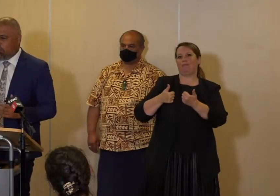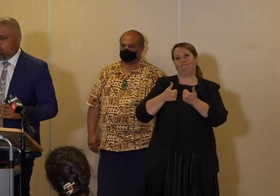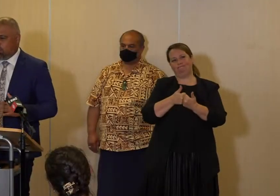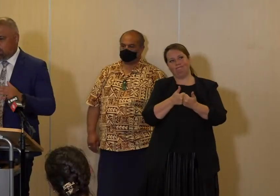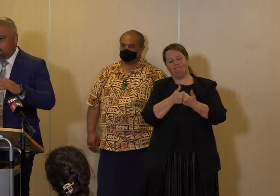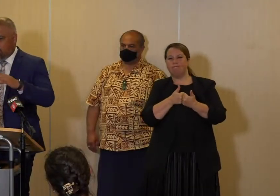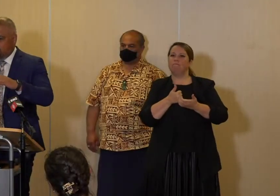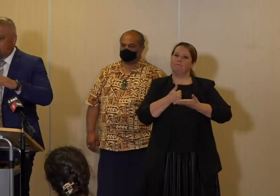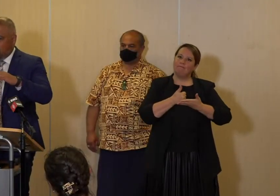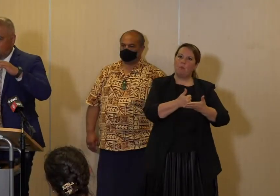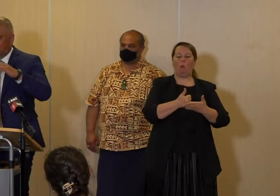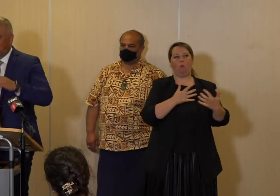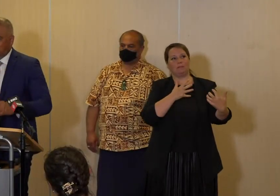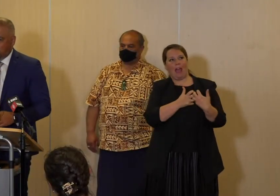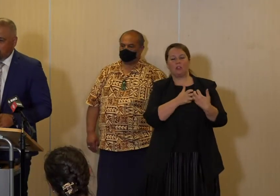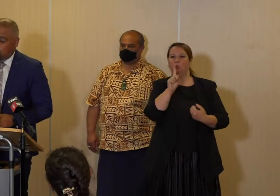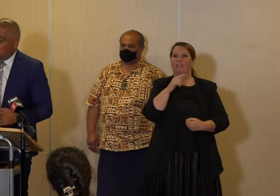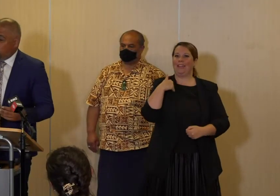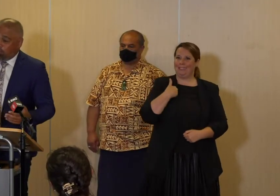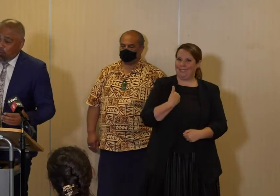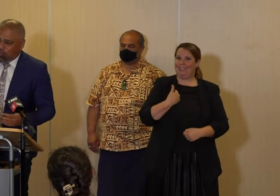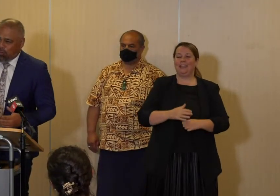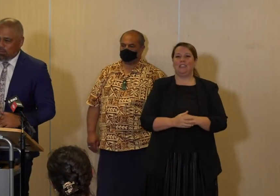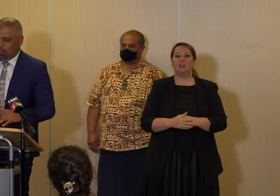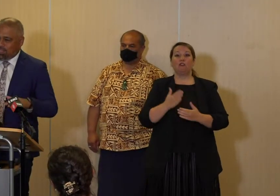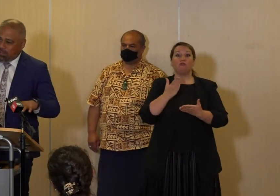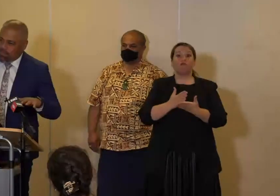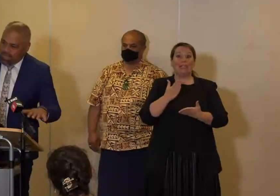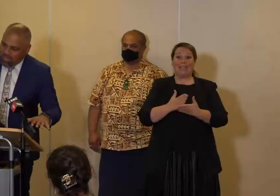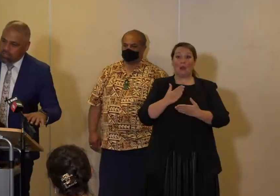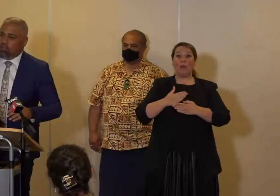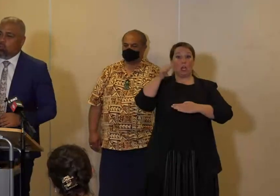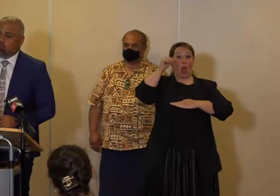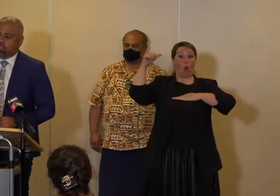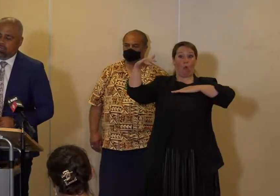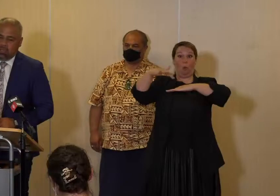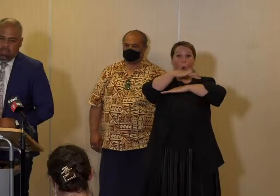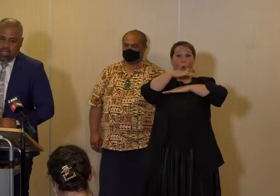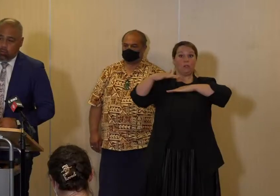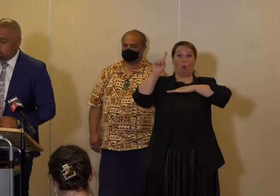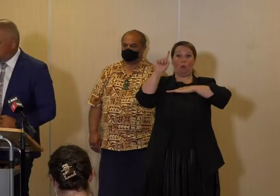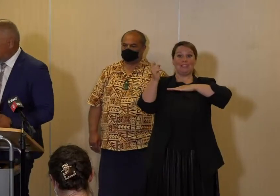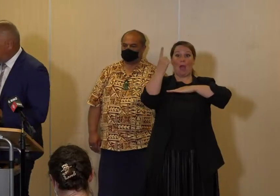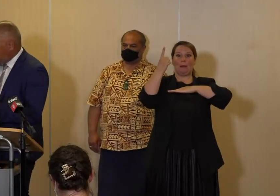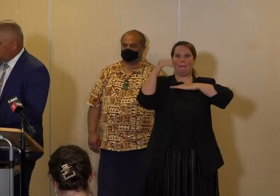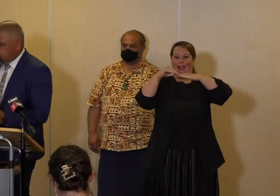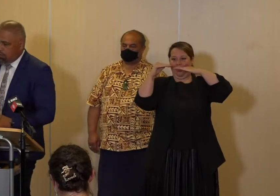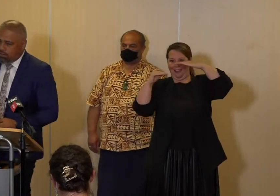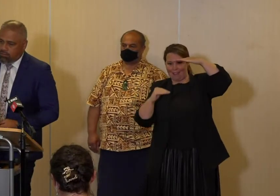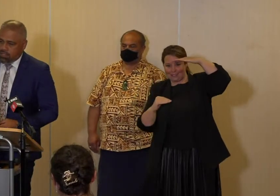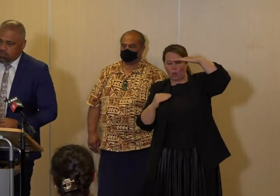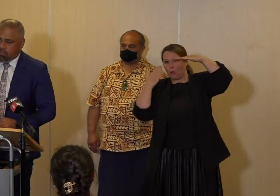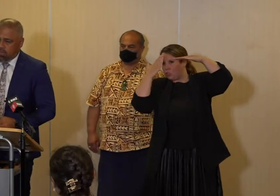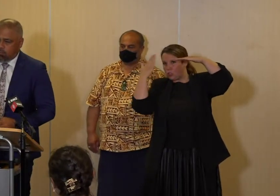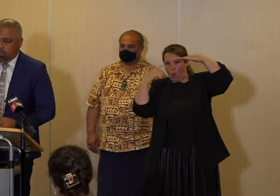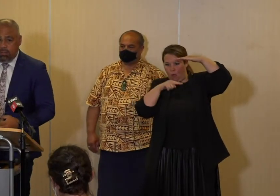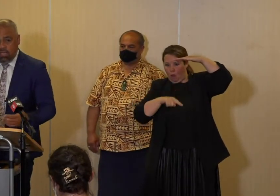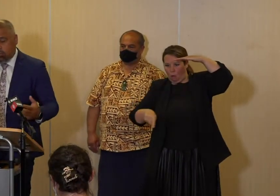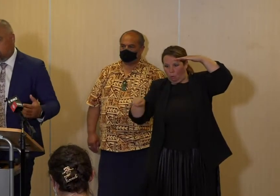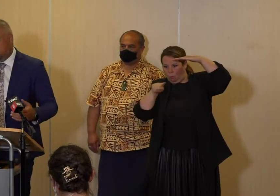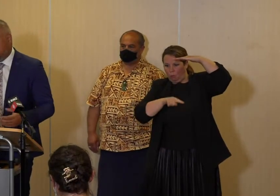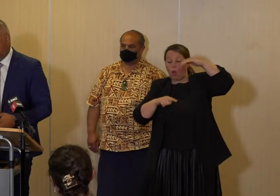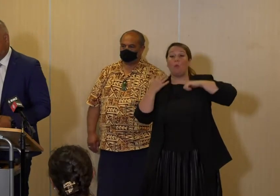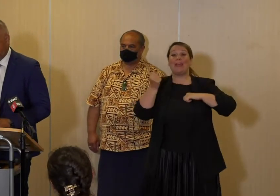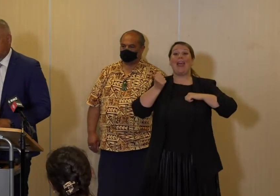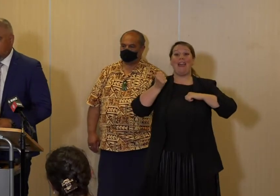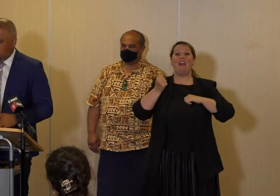now, of course, about above water. What we don't know is what's happened under the water. We do have a hydrographic vessel that may be